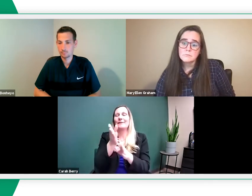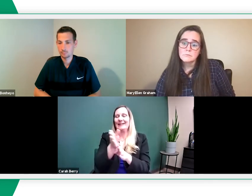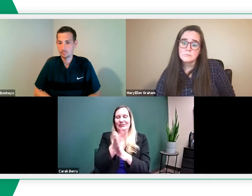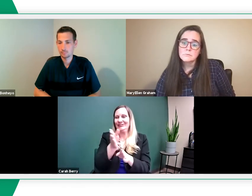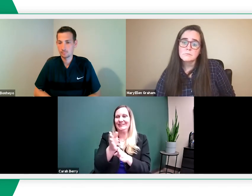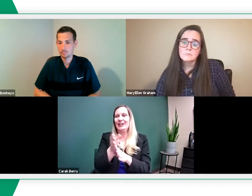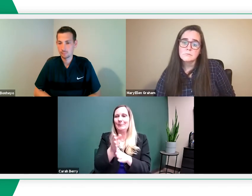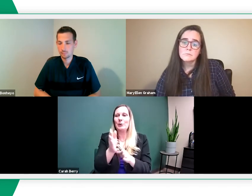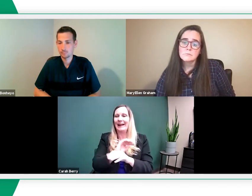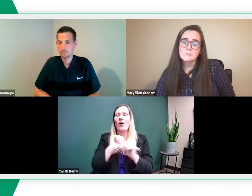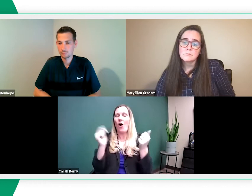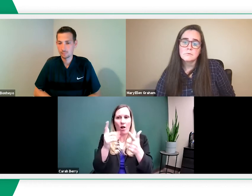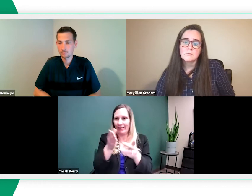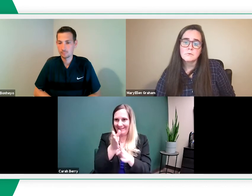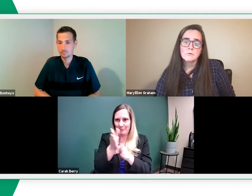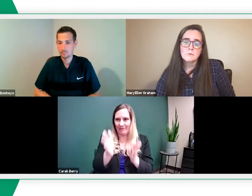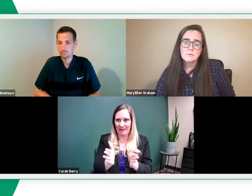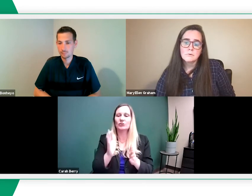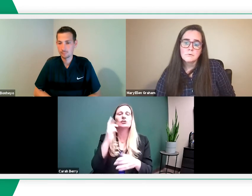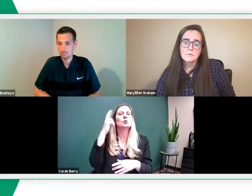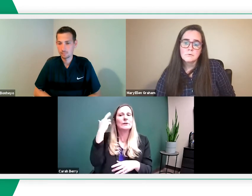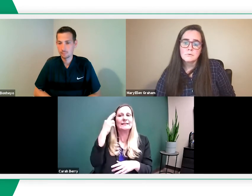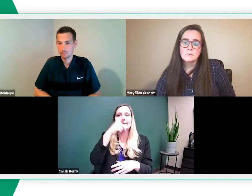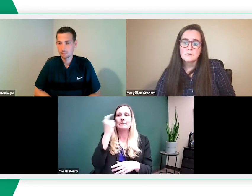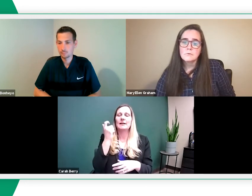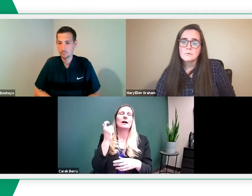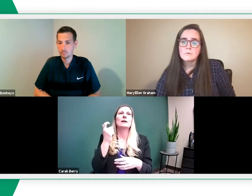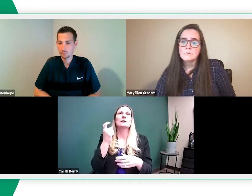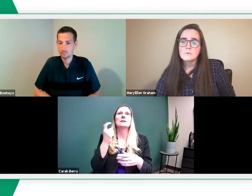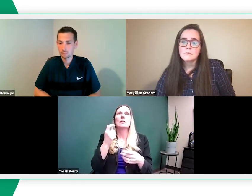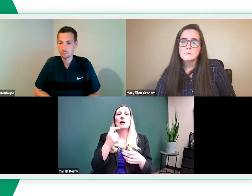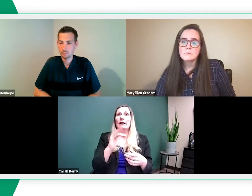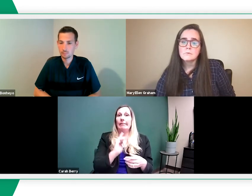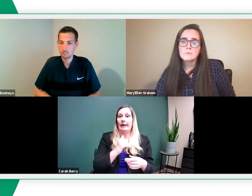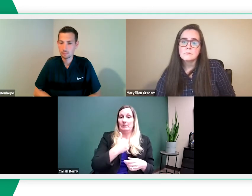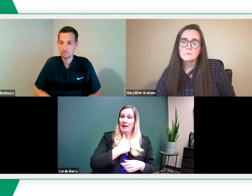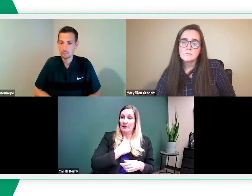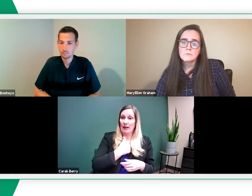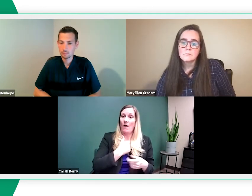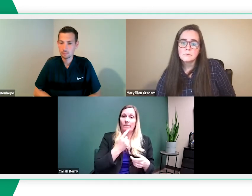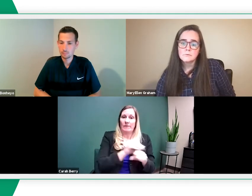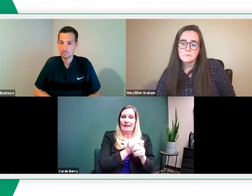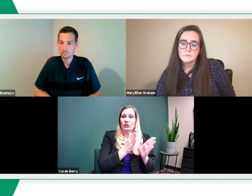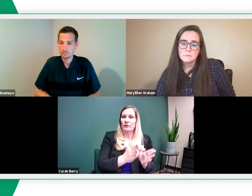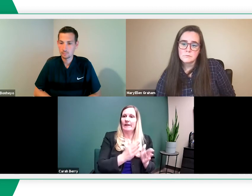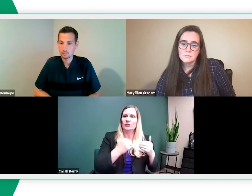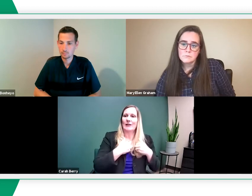with an advisor. No, partner with a professional. I mean, we're all professionals here. And the reason being is,